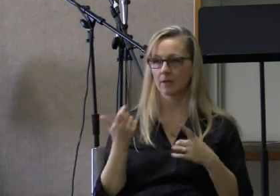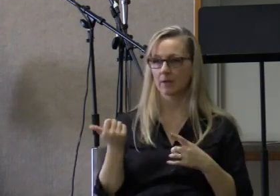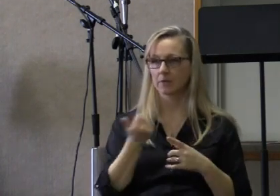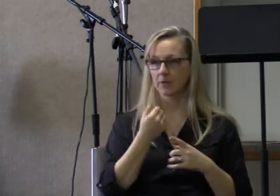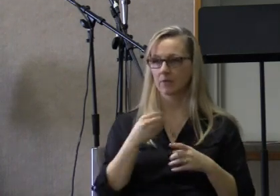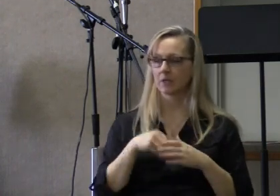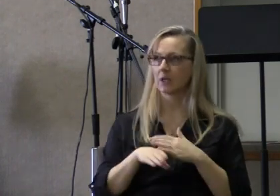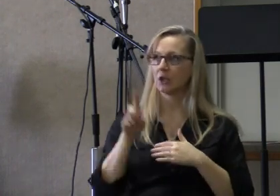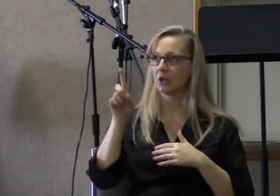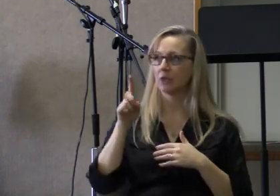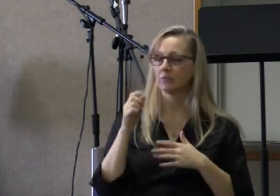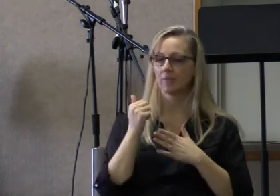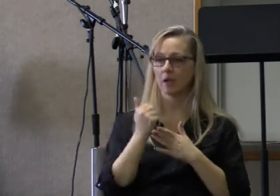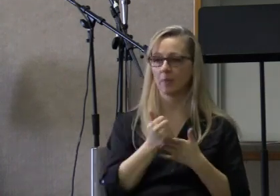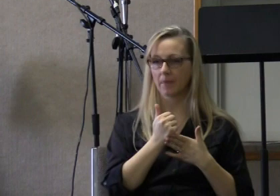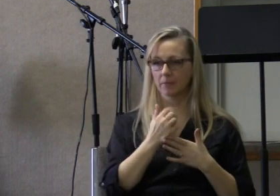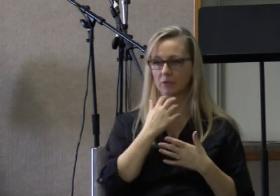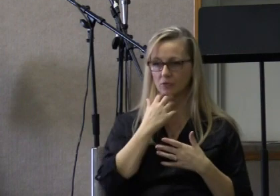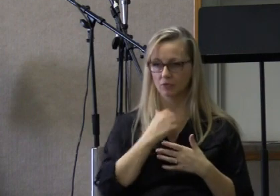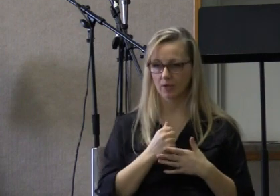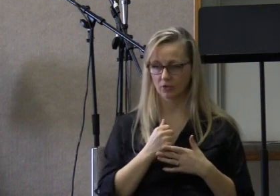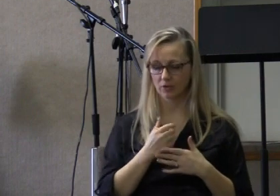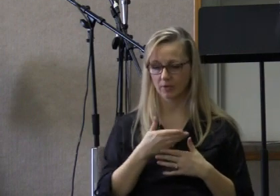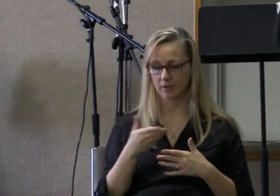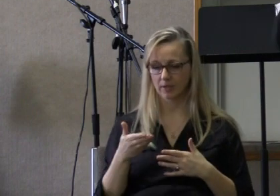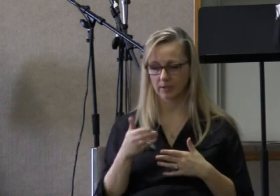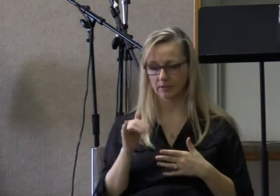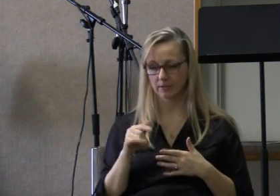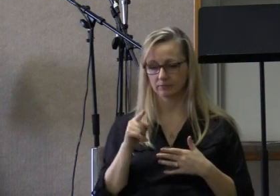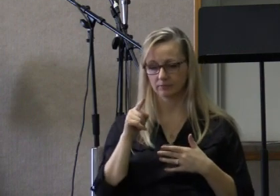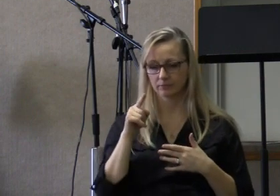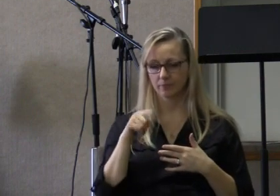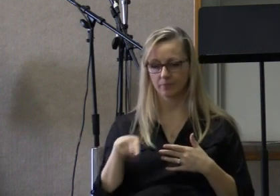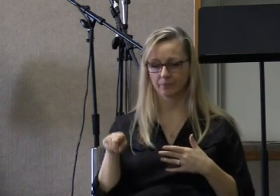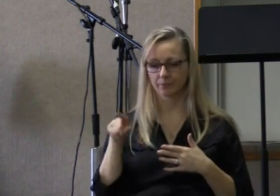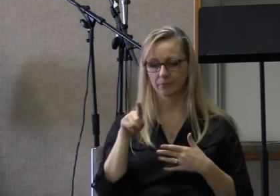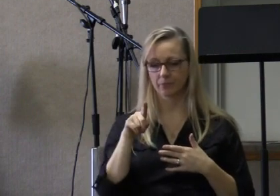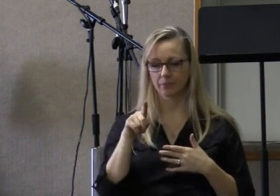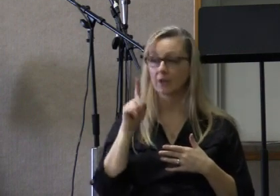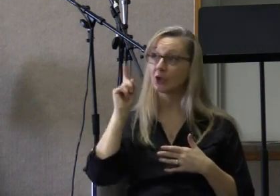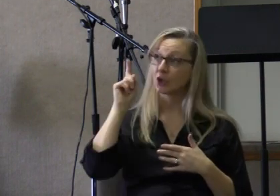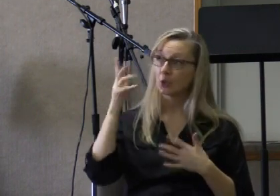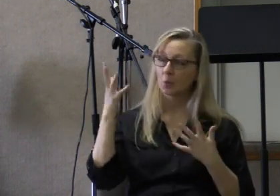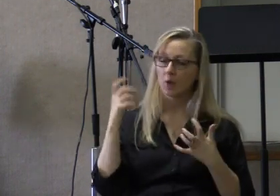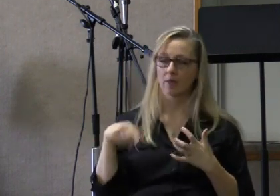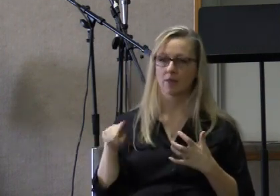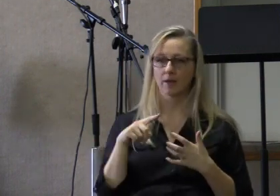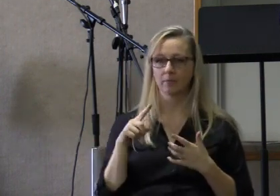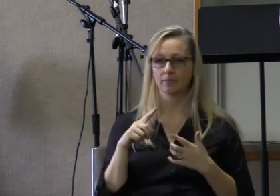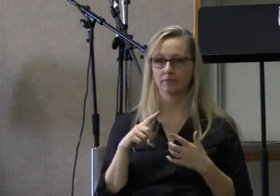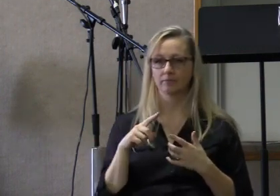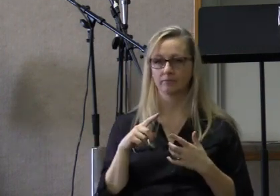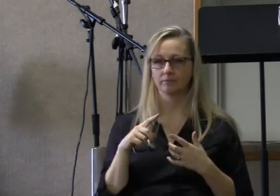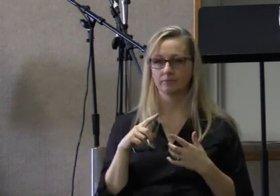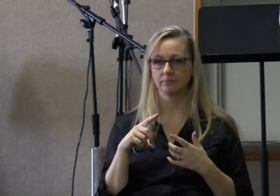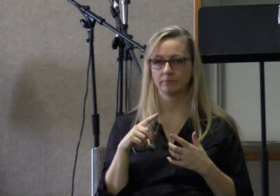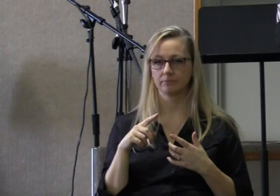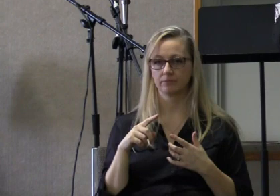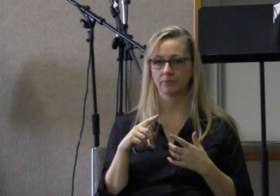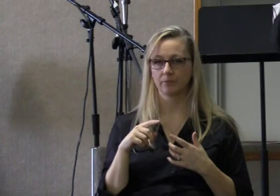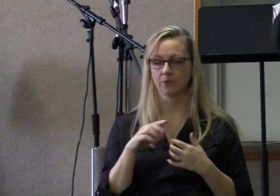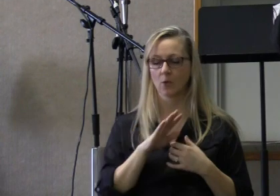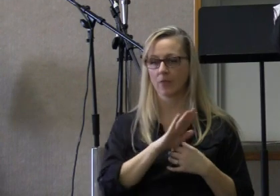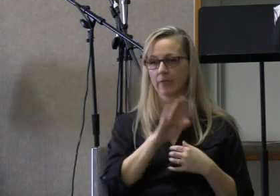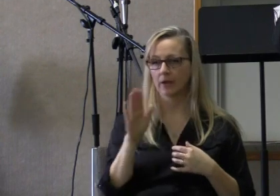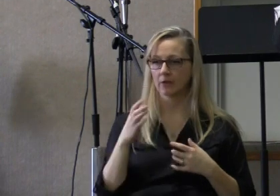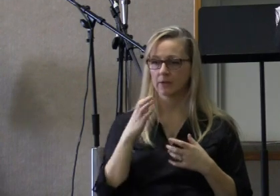that you will help them to treasure the things that you want them to want so that their desires will change to be